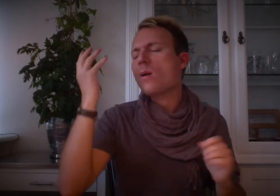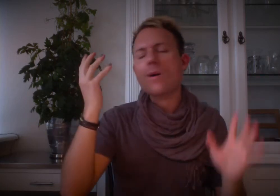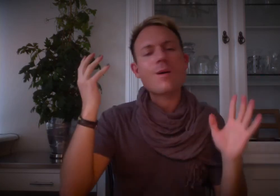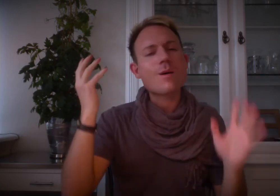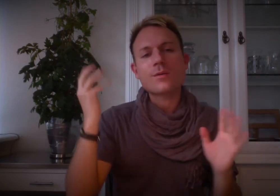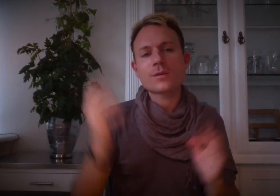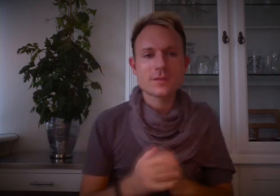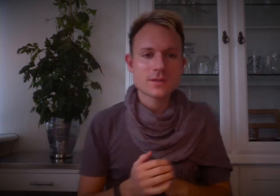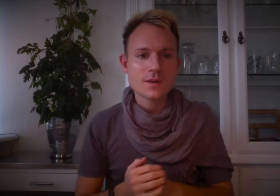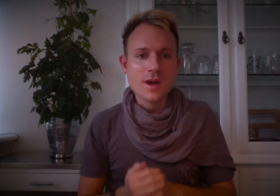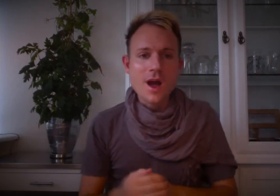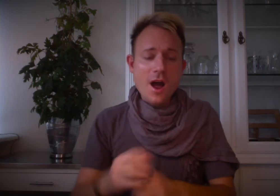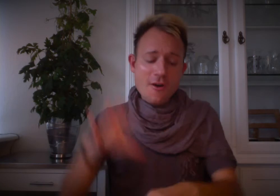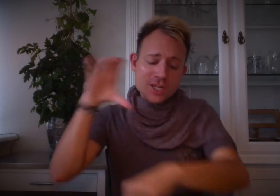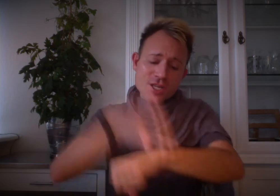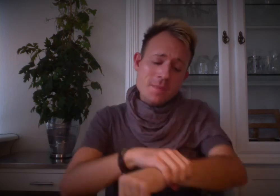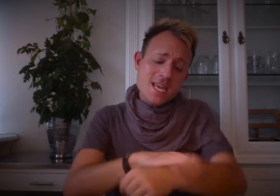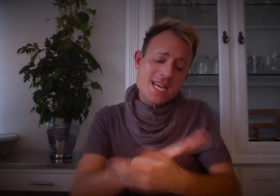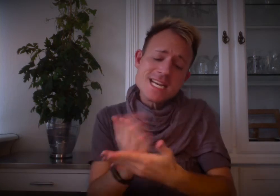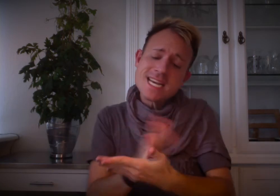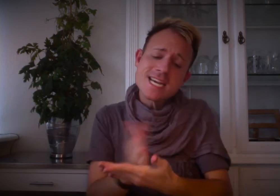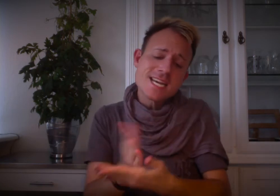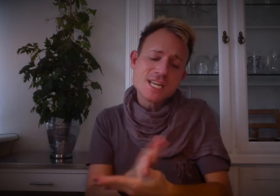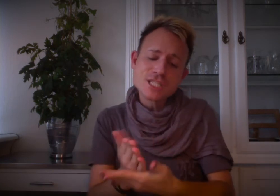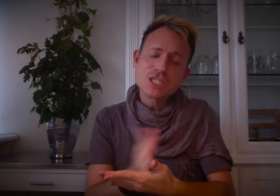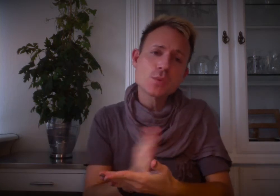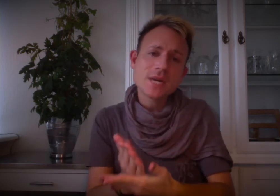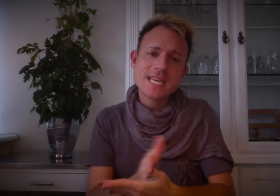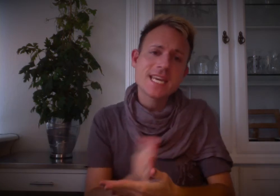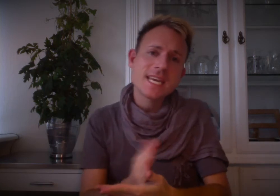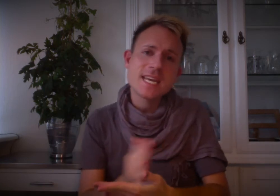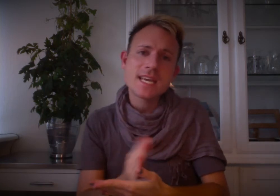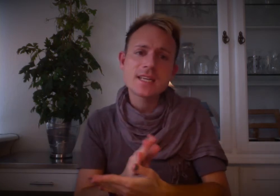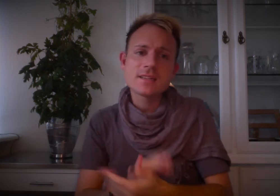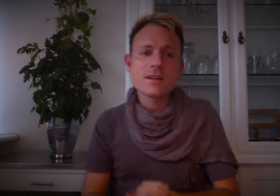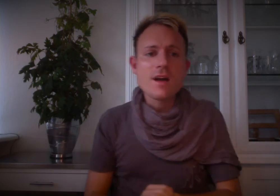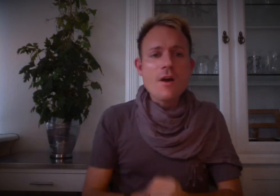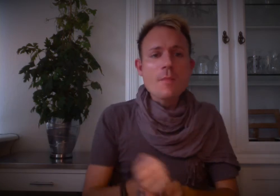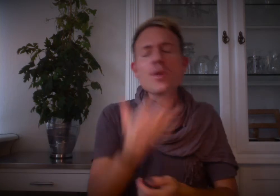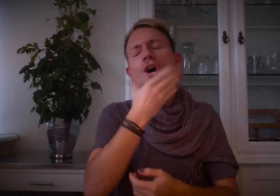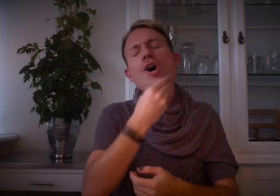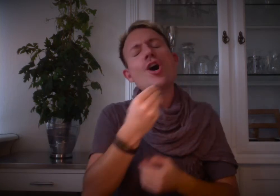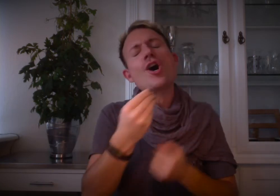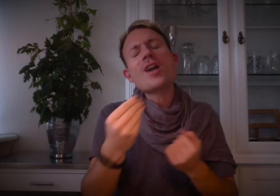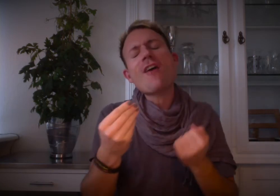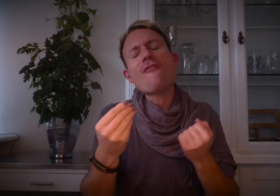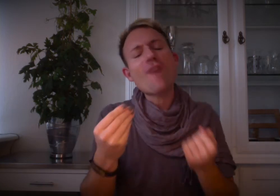Caught in the in-between Of beautiful